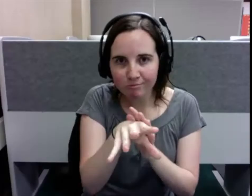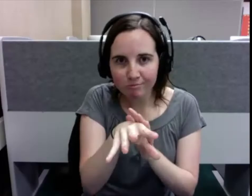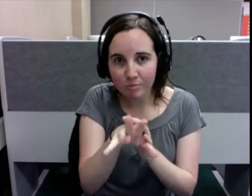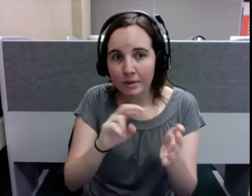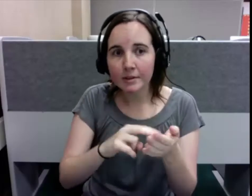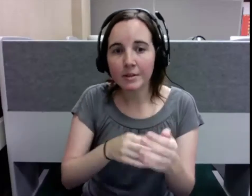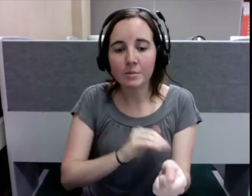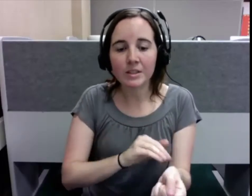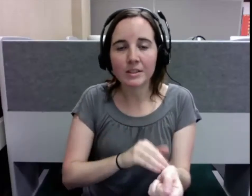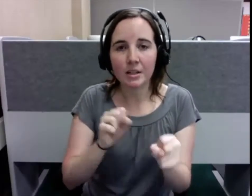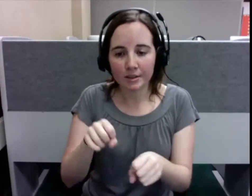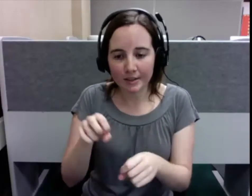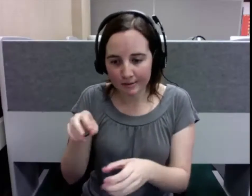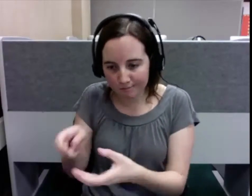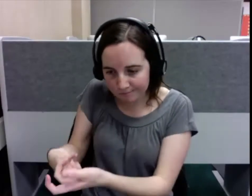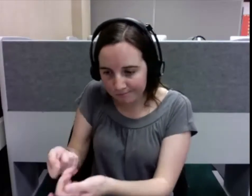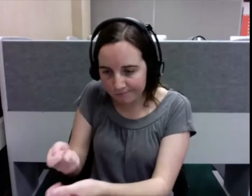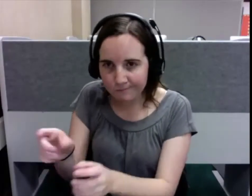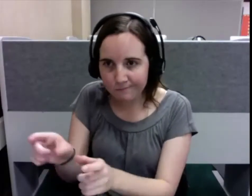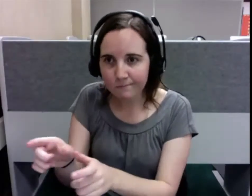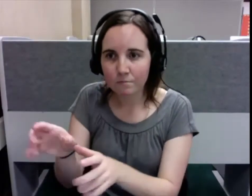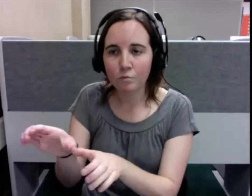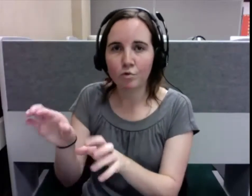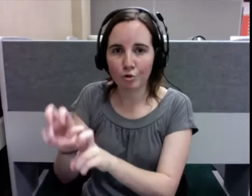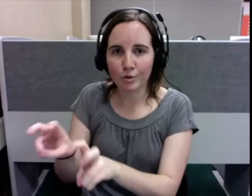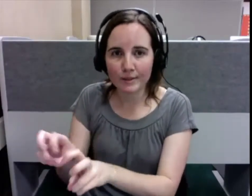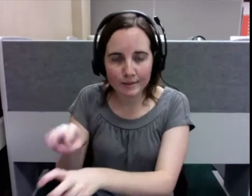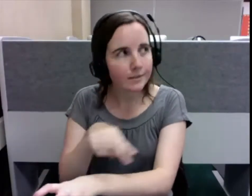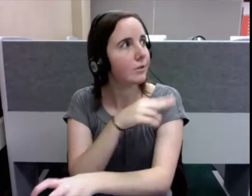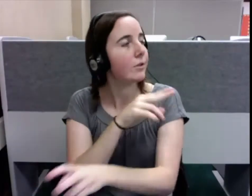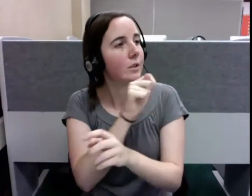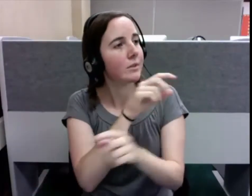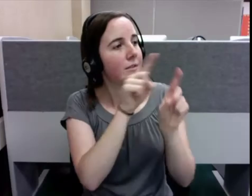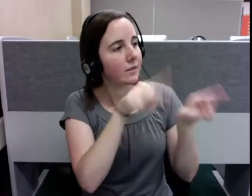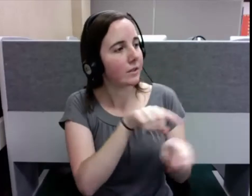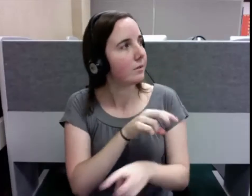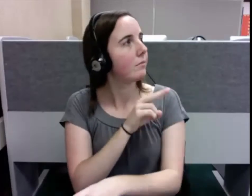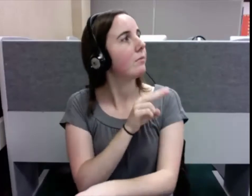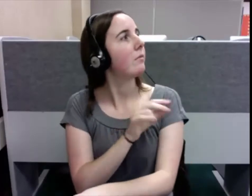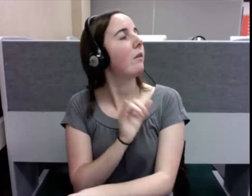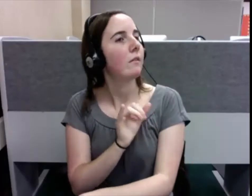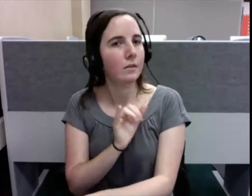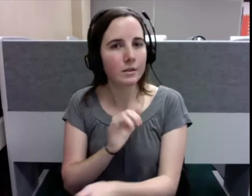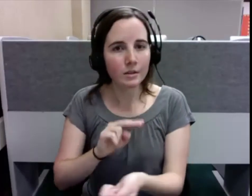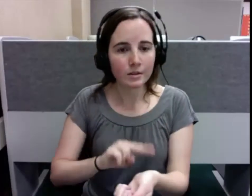a television monitor. You'll have a nurse on one side of the bed also, physician on the other side. The nurse will be giving the